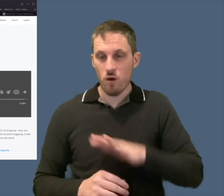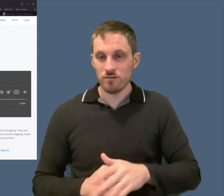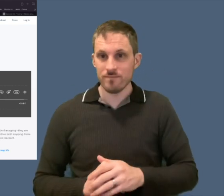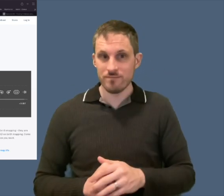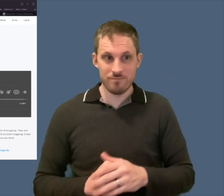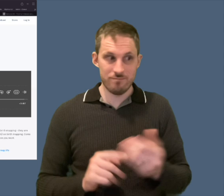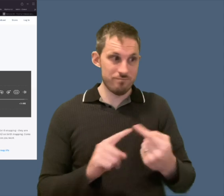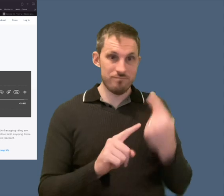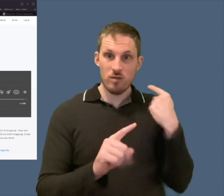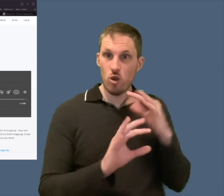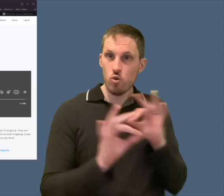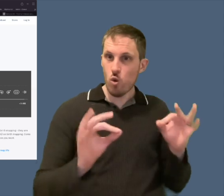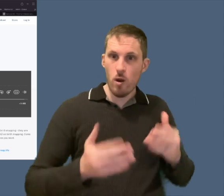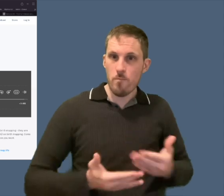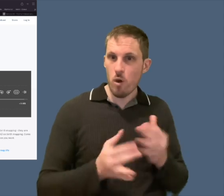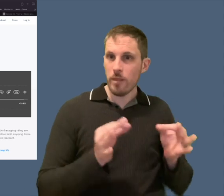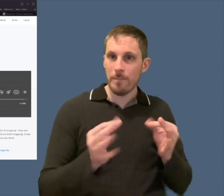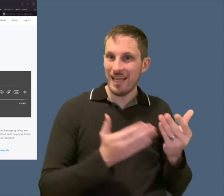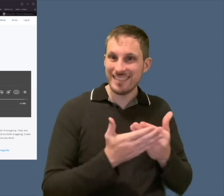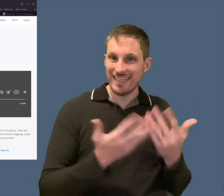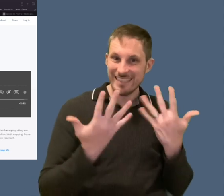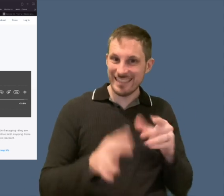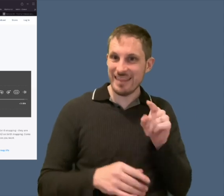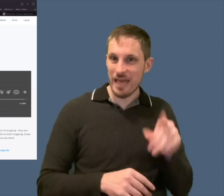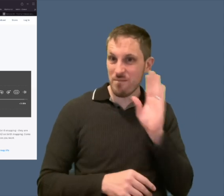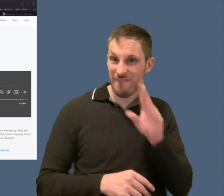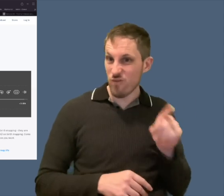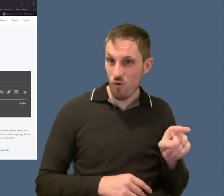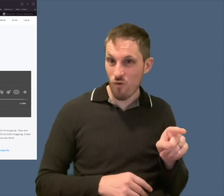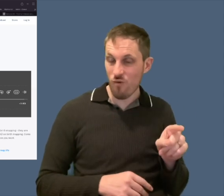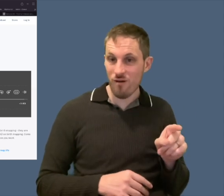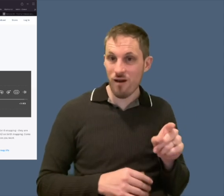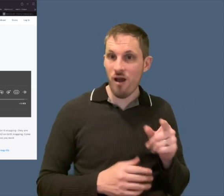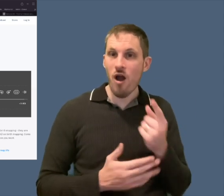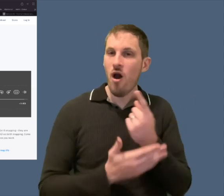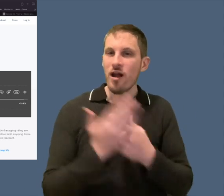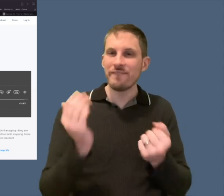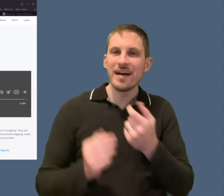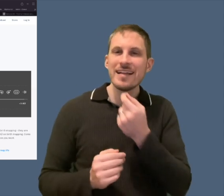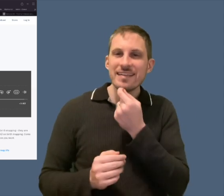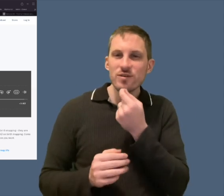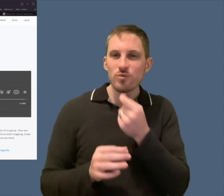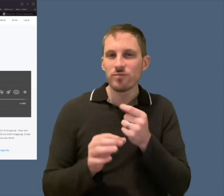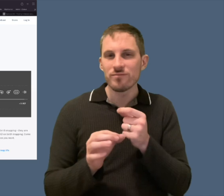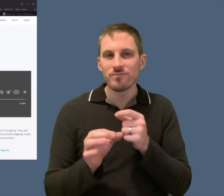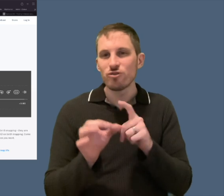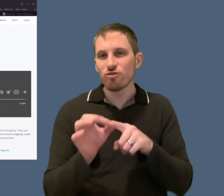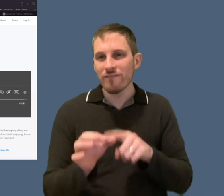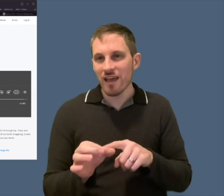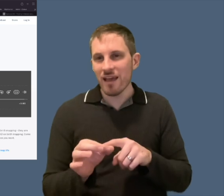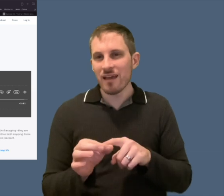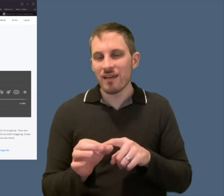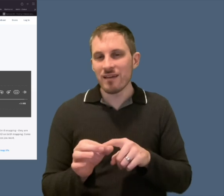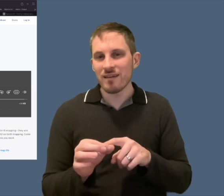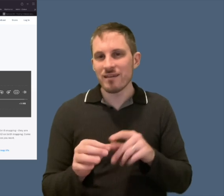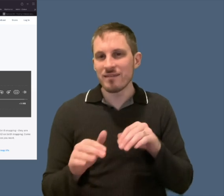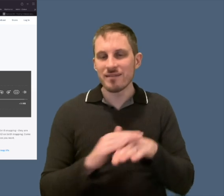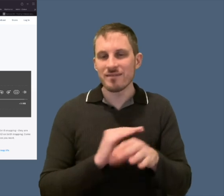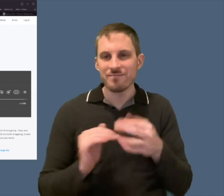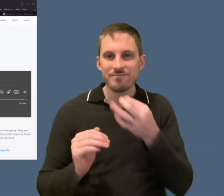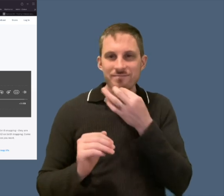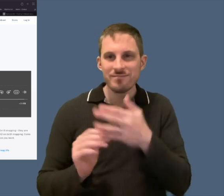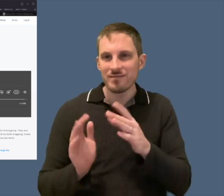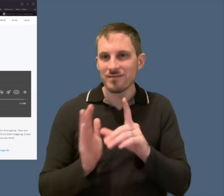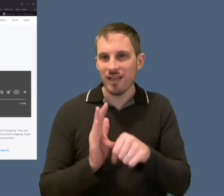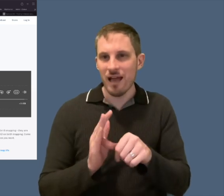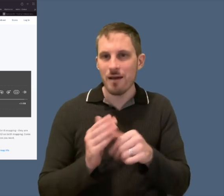birth plan study has done this before. They tend to just do a little survey in that halo effect time before they